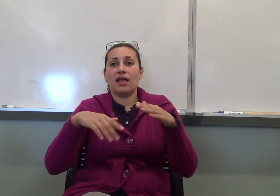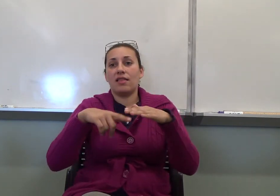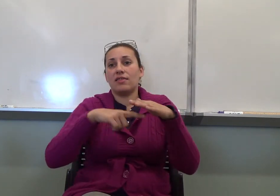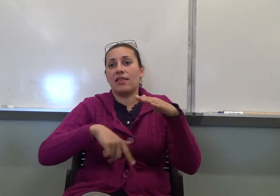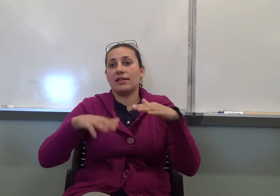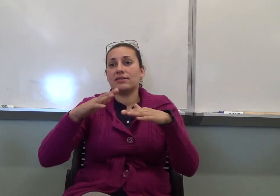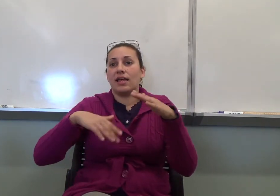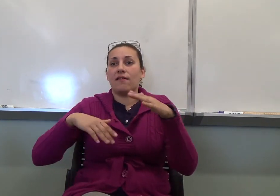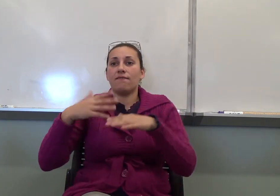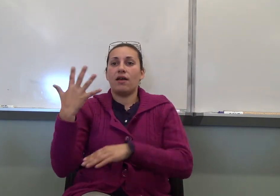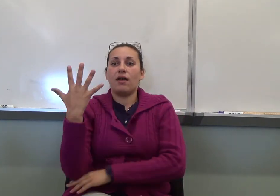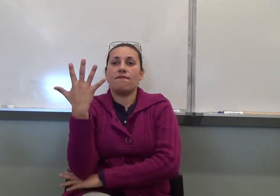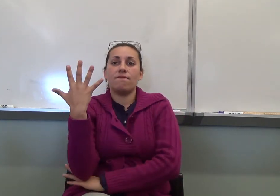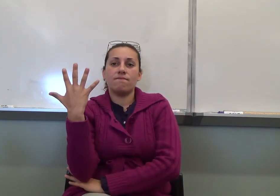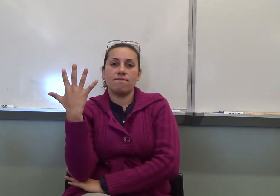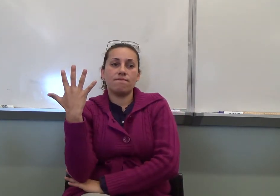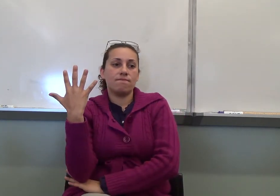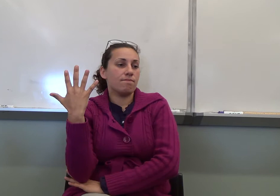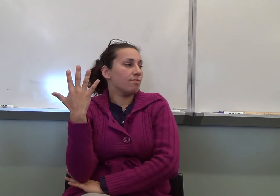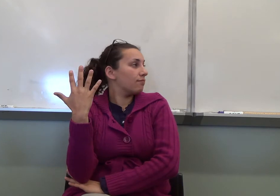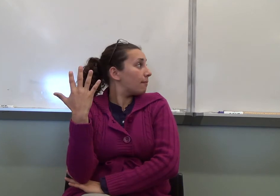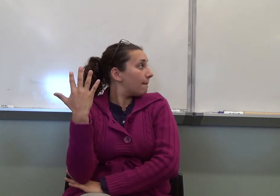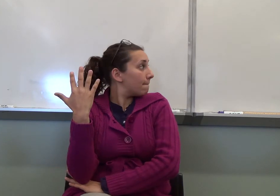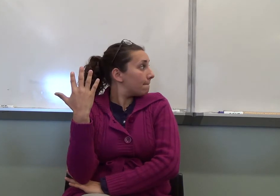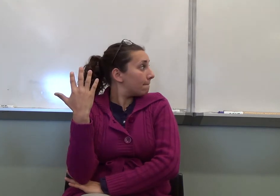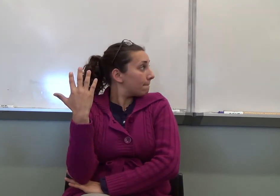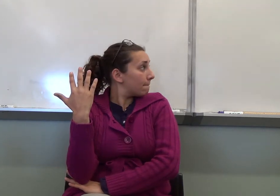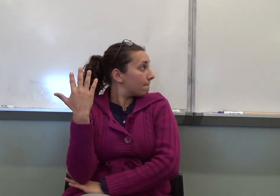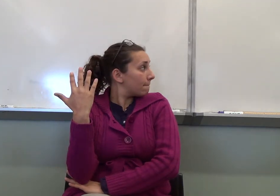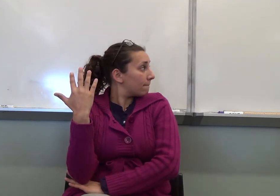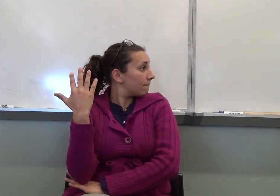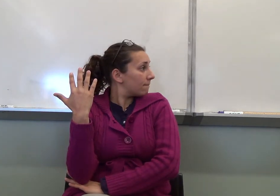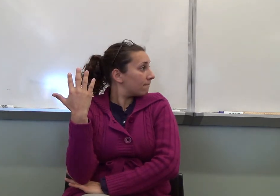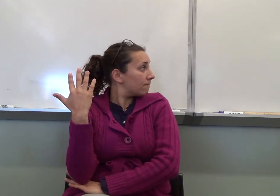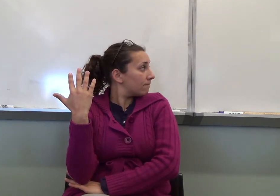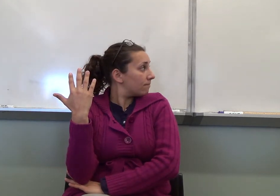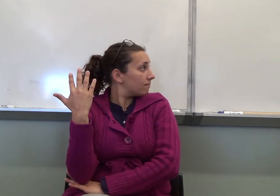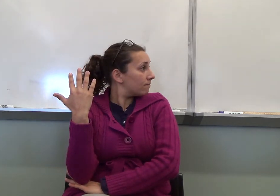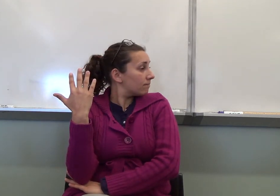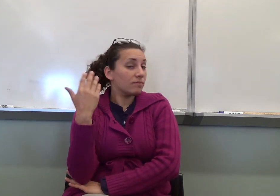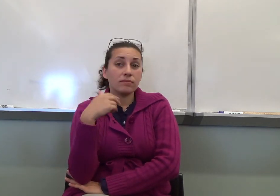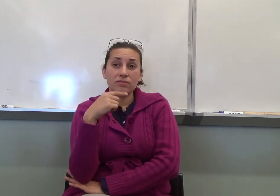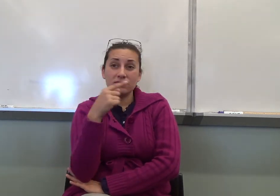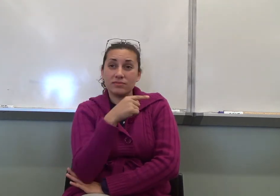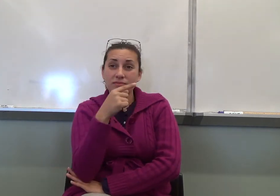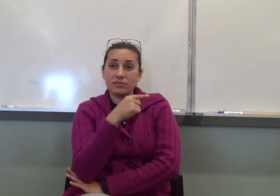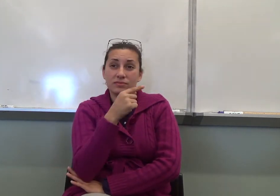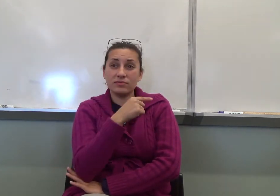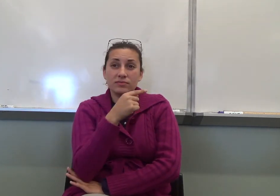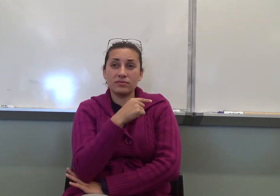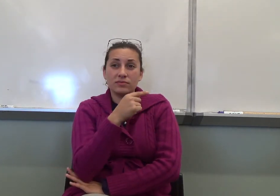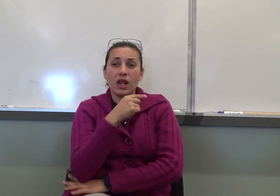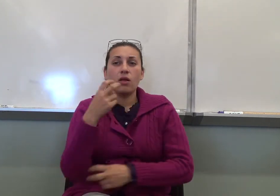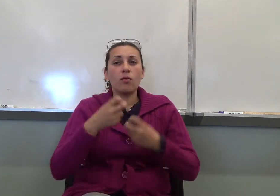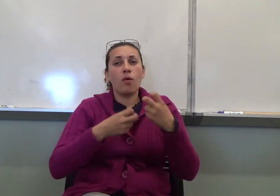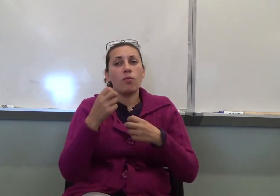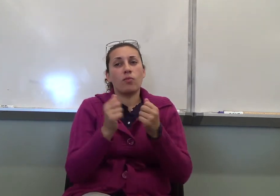Okay. There's no way to get around this because it's a problem with the language itself. The mathematics of what we do